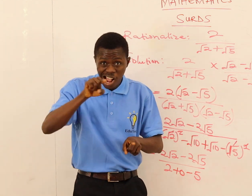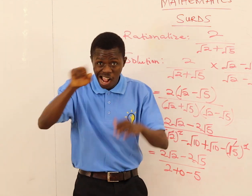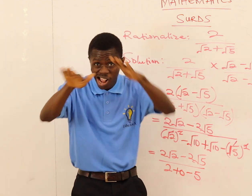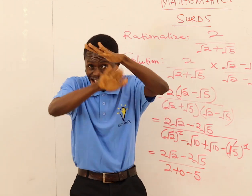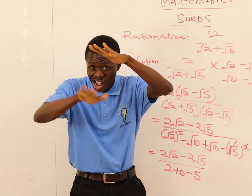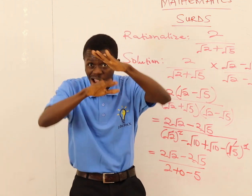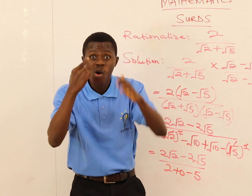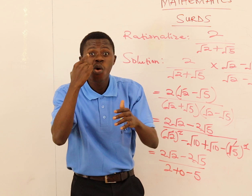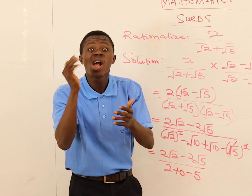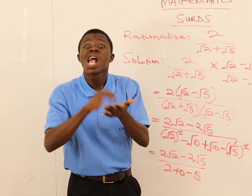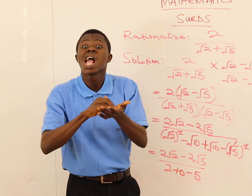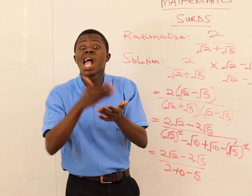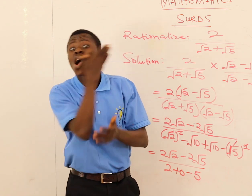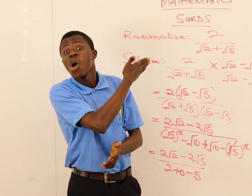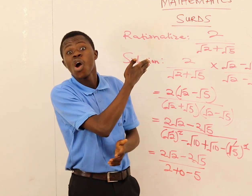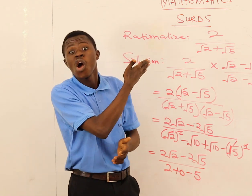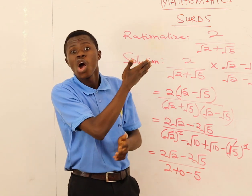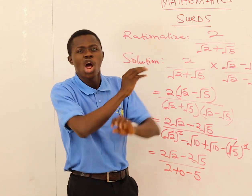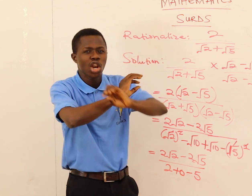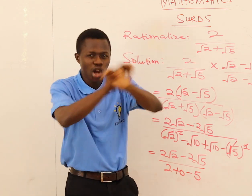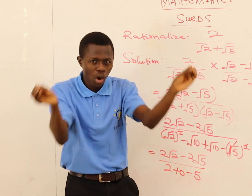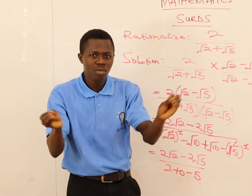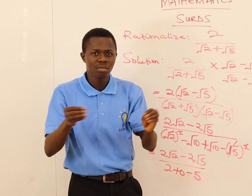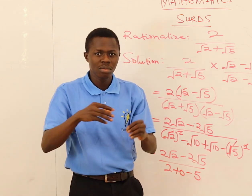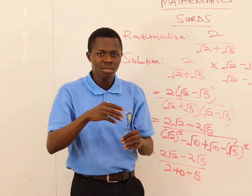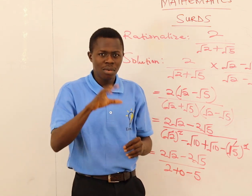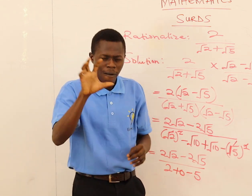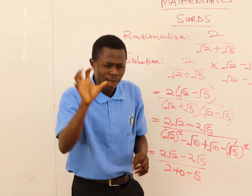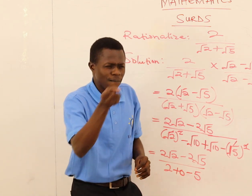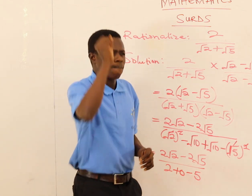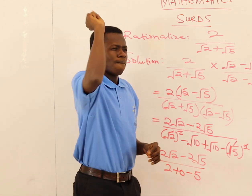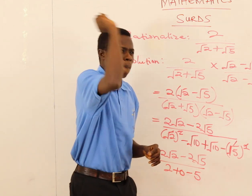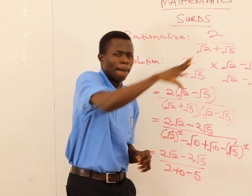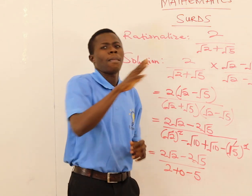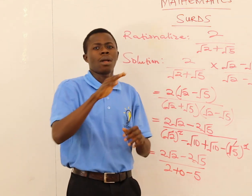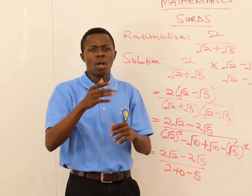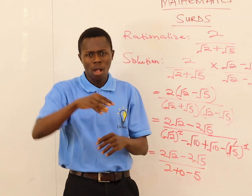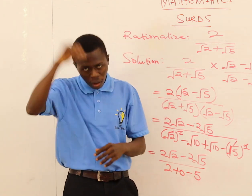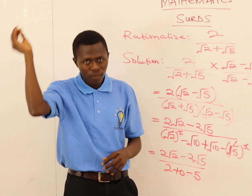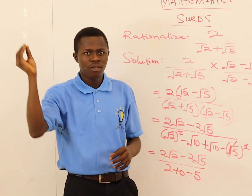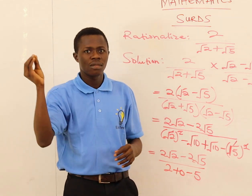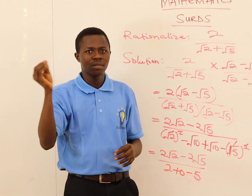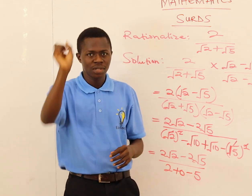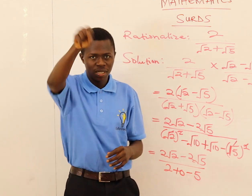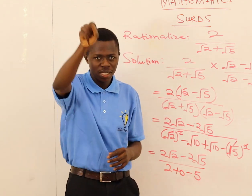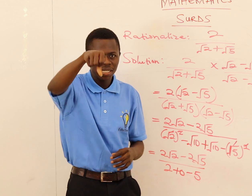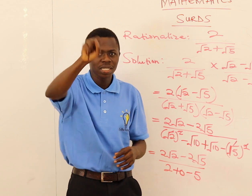We have 2 minus 5 in our denominator. You realize that, do you see the square root signs